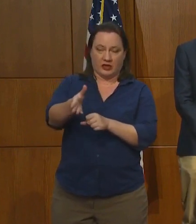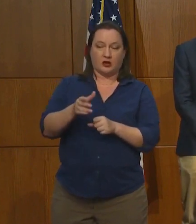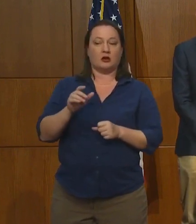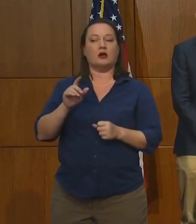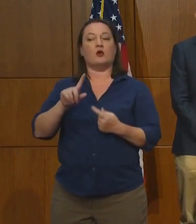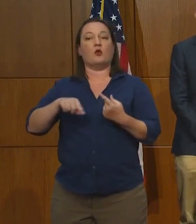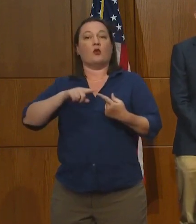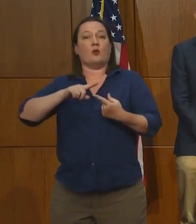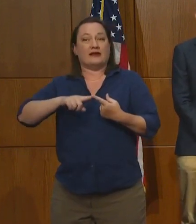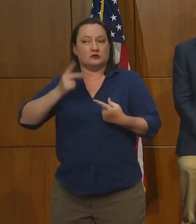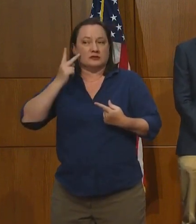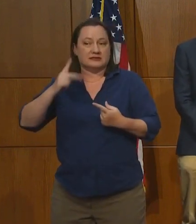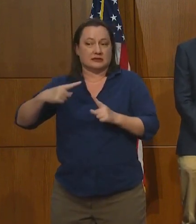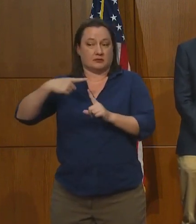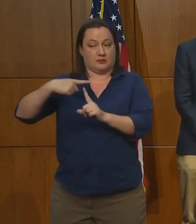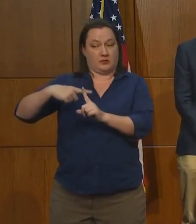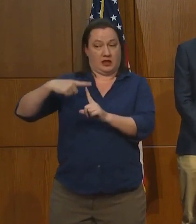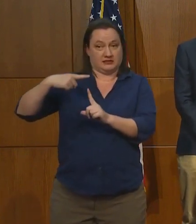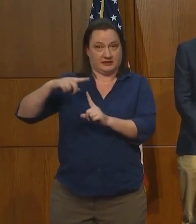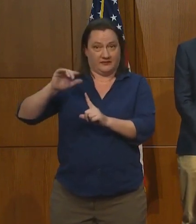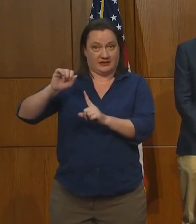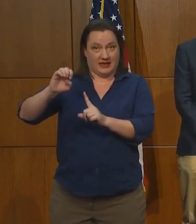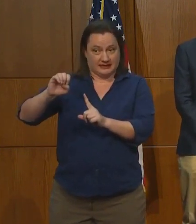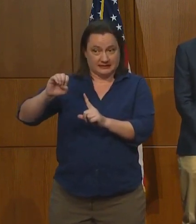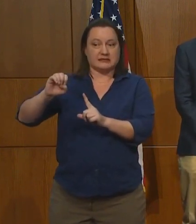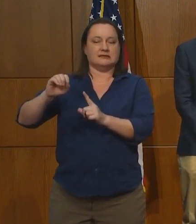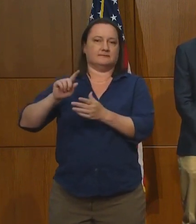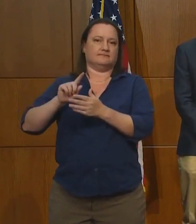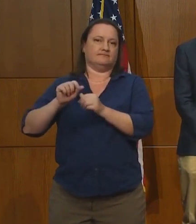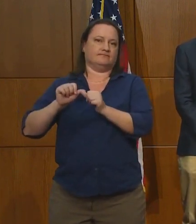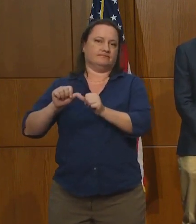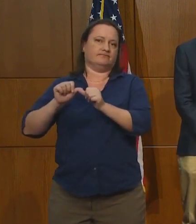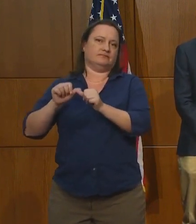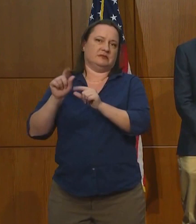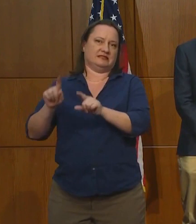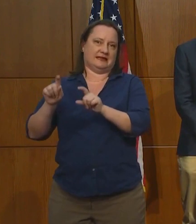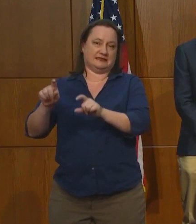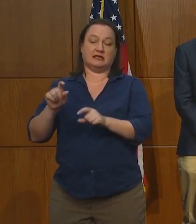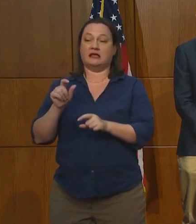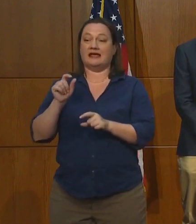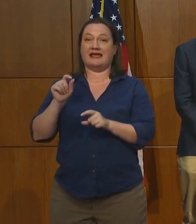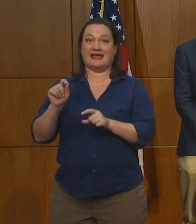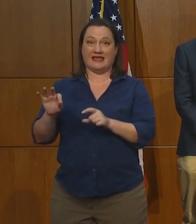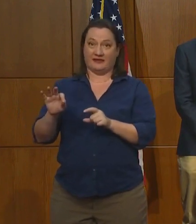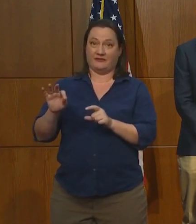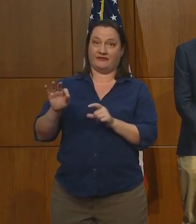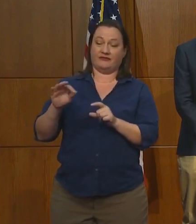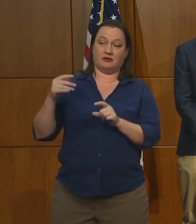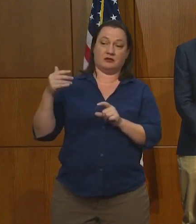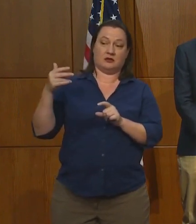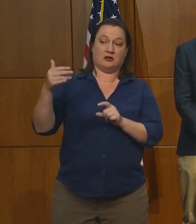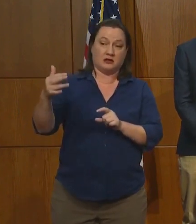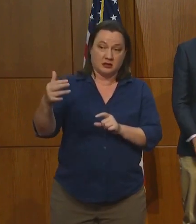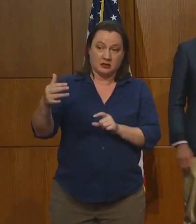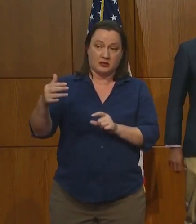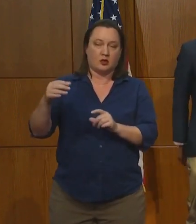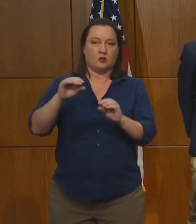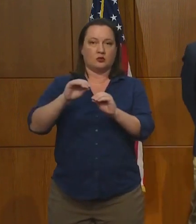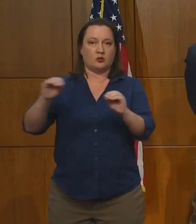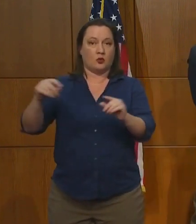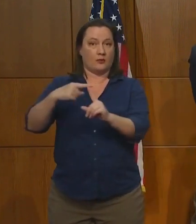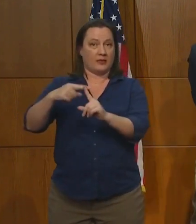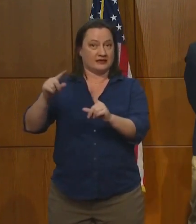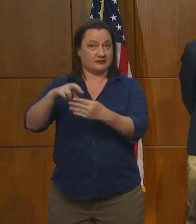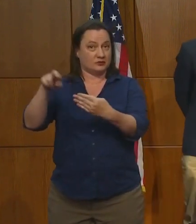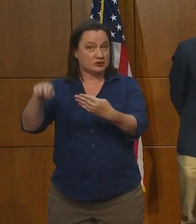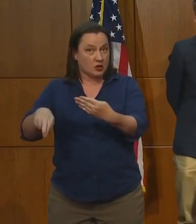When you reach a point where there are no new nursing home onset cases, then you can cease that testing. And there are some other recommendations that we suggest be